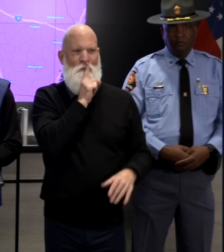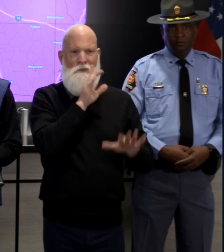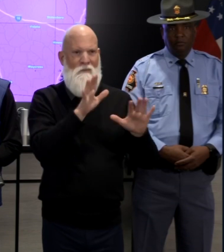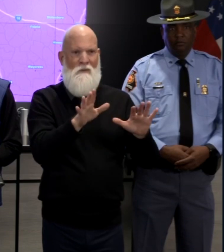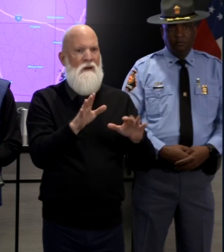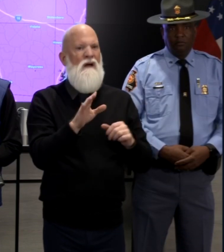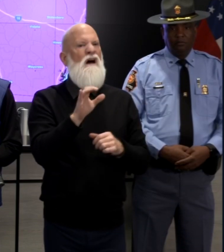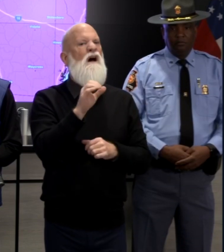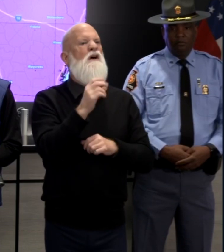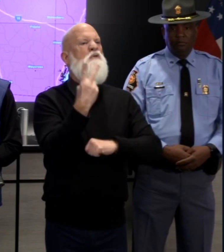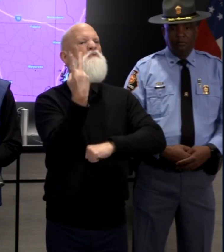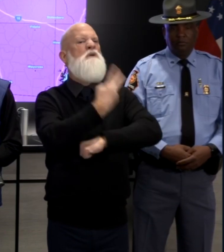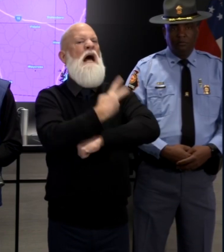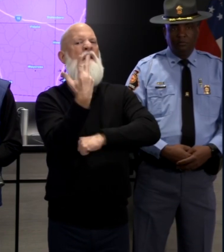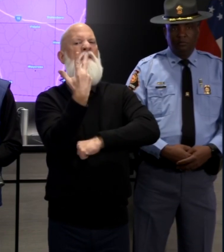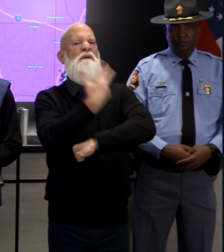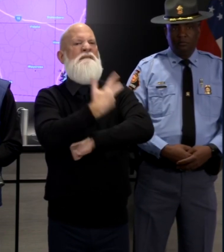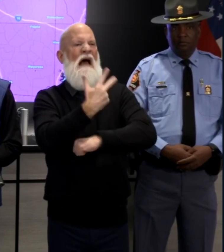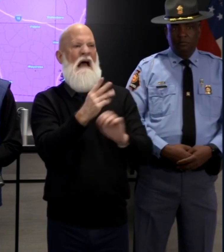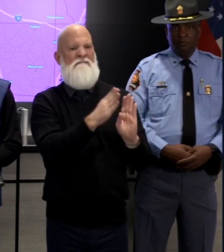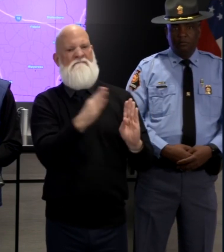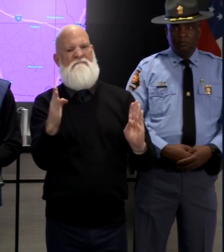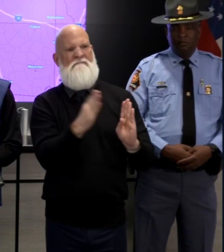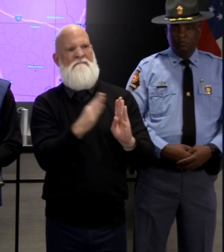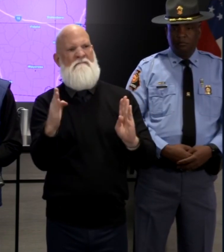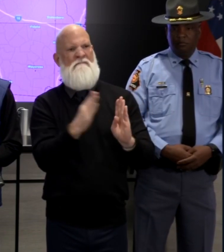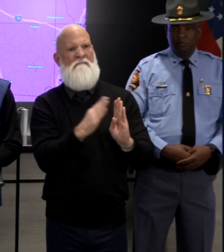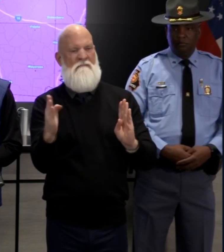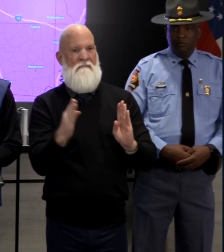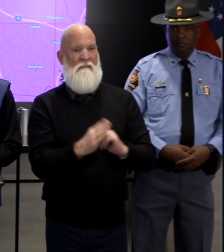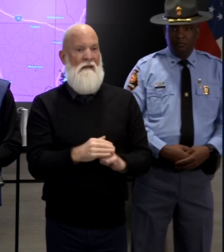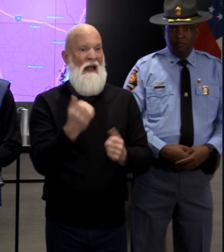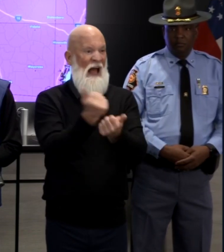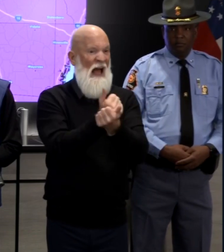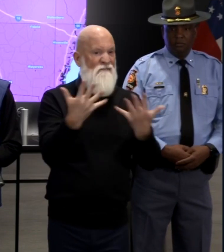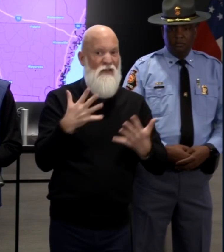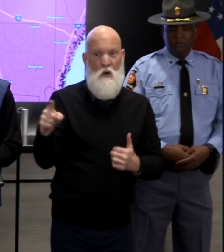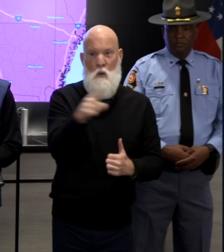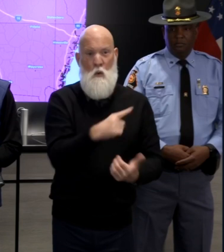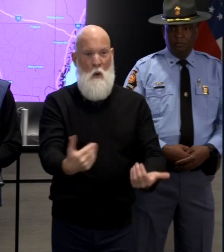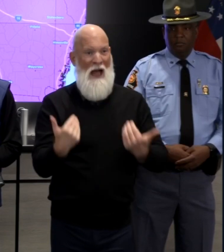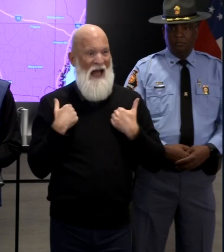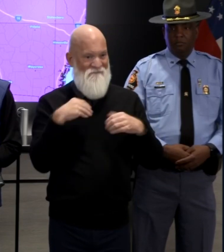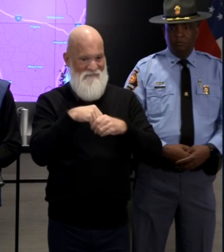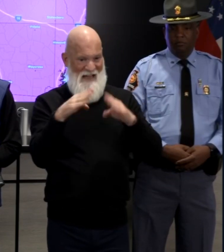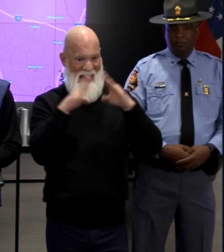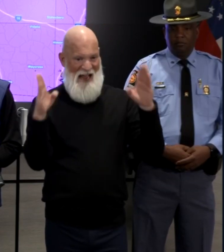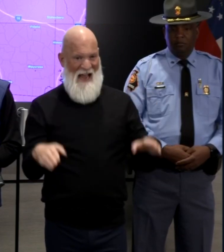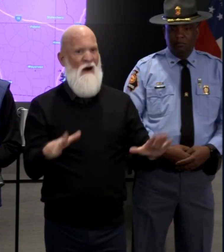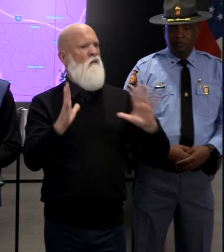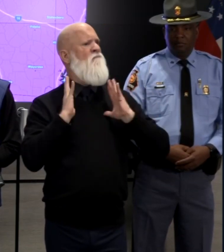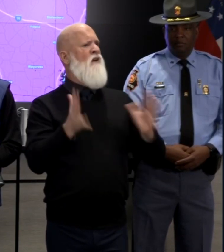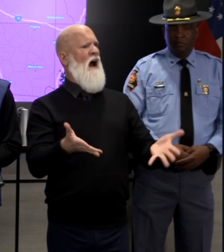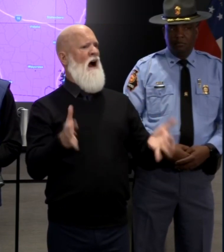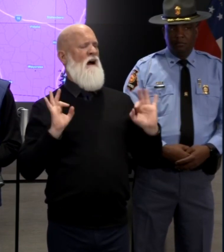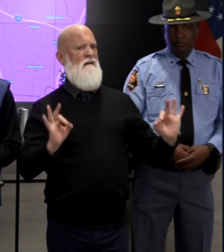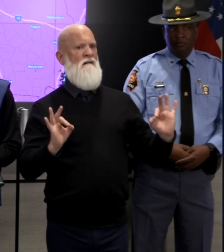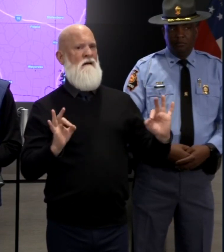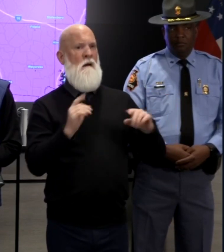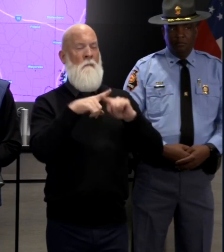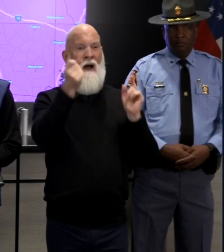As I said in the last storm, most everything you've got in your house right now is fine. You'll be just fine. It's more about preparing yourself